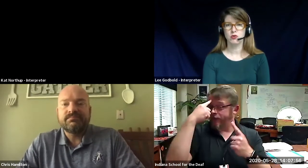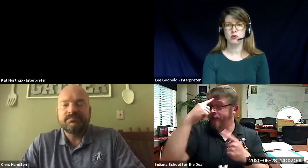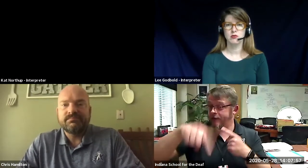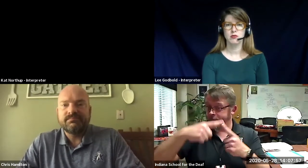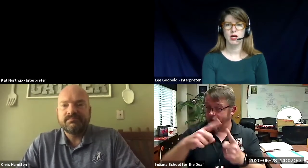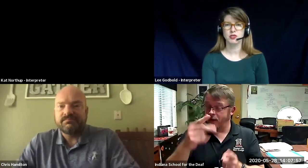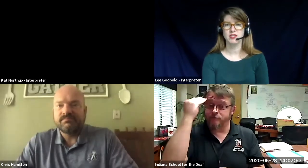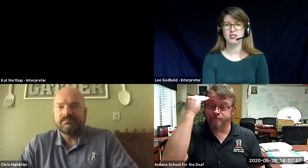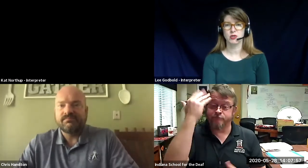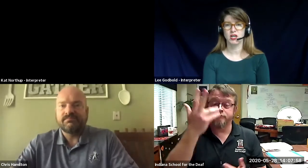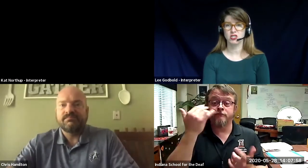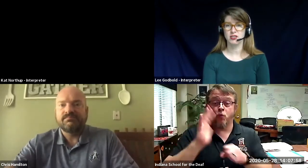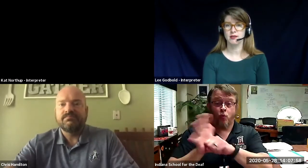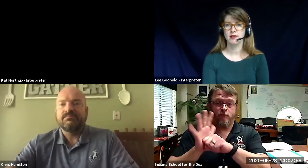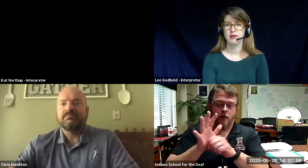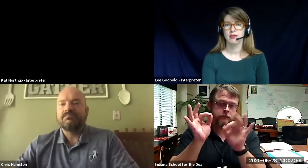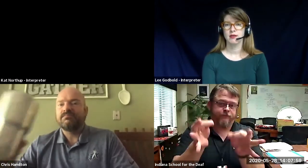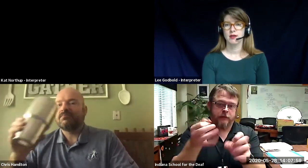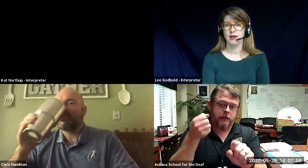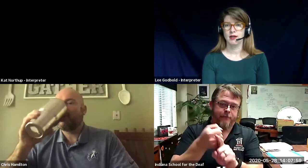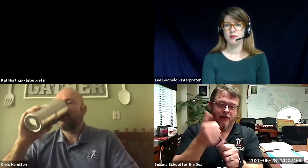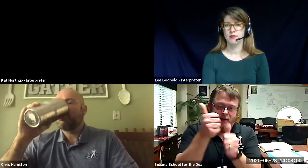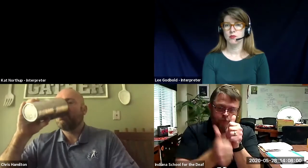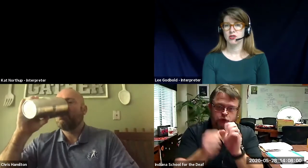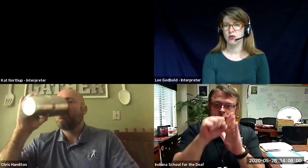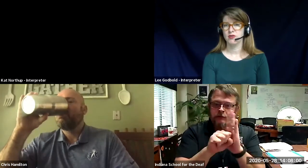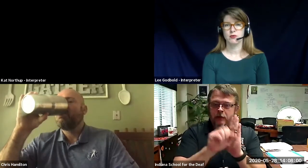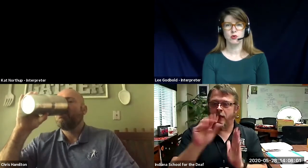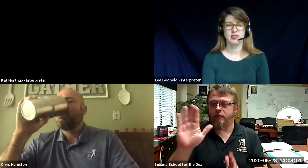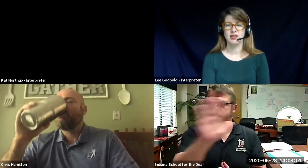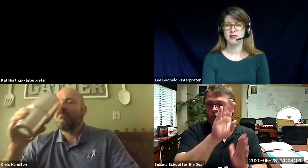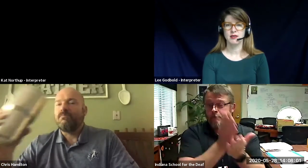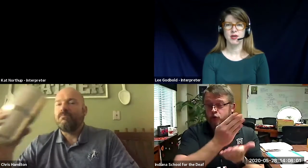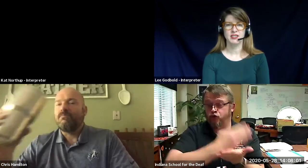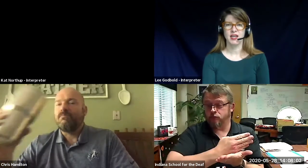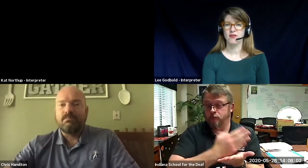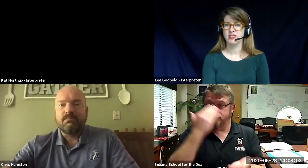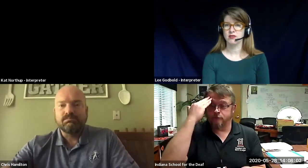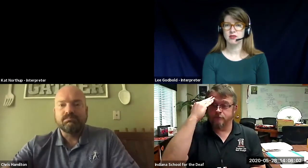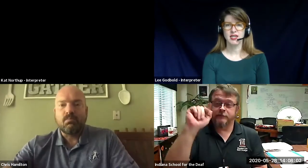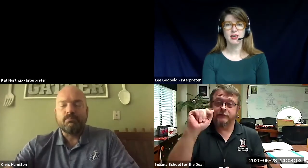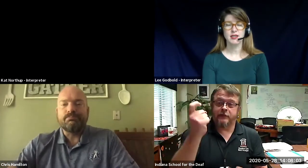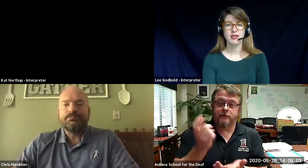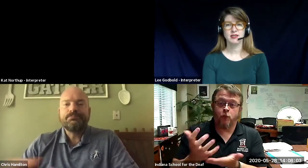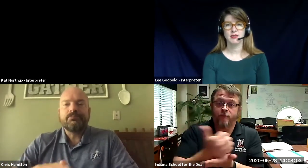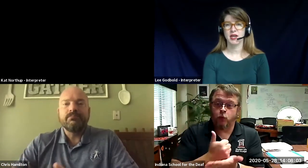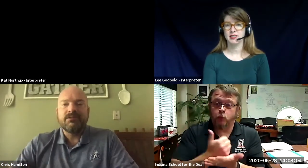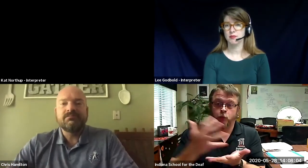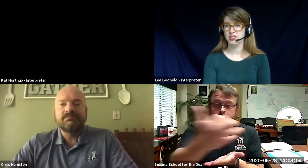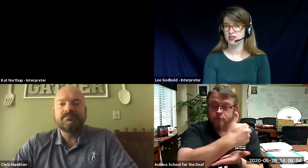local options as a precaution. With COVID, of course, that has impacted every single state and it's impacting budgets.